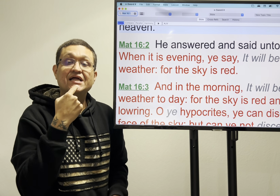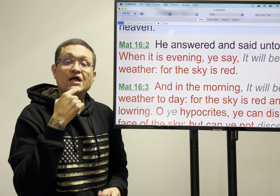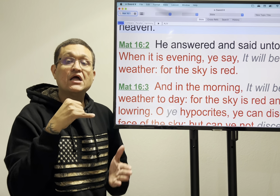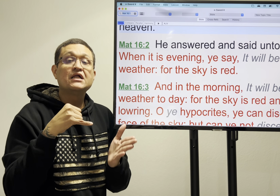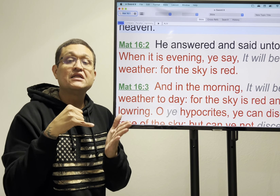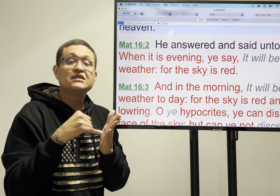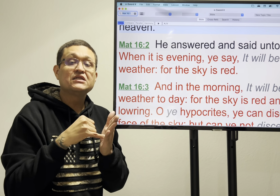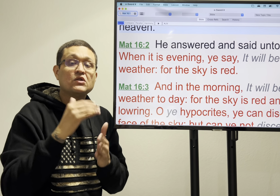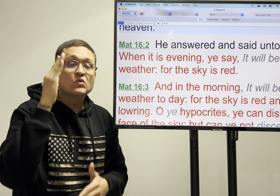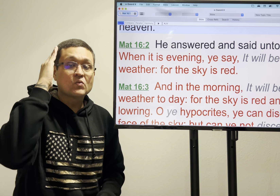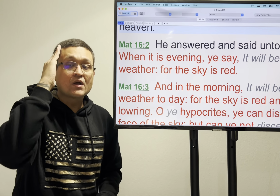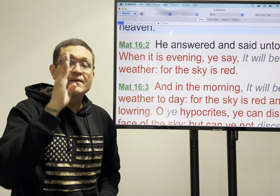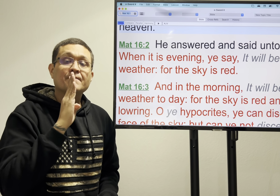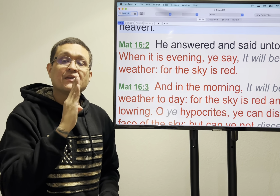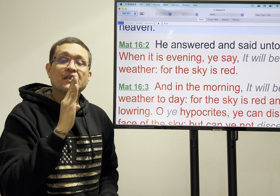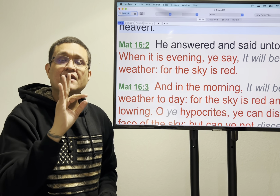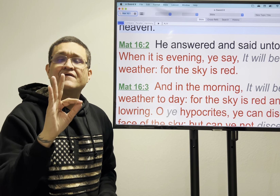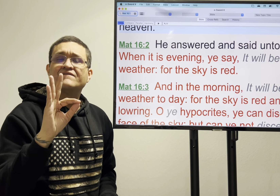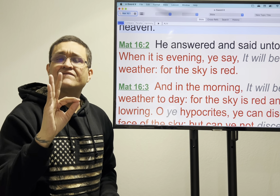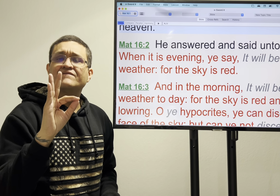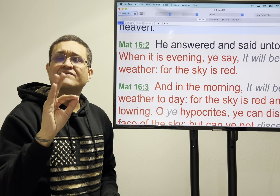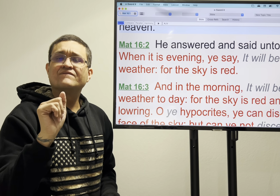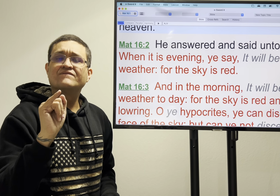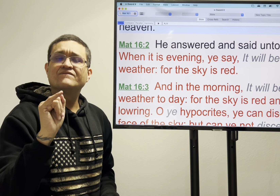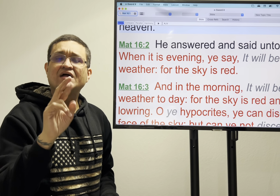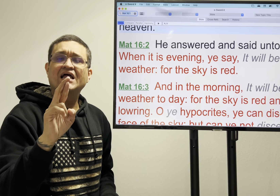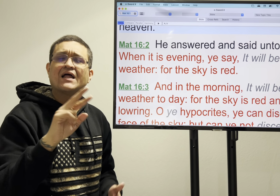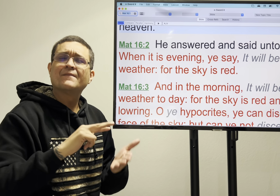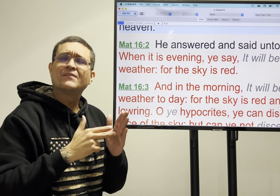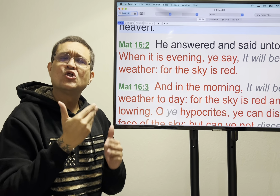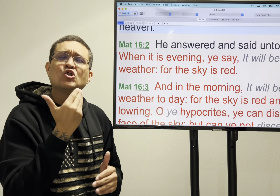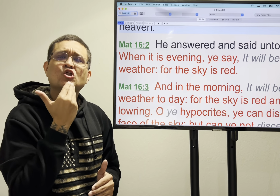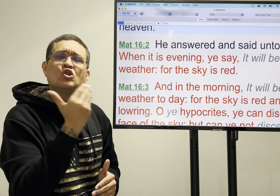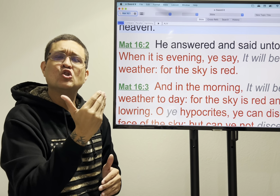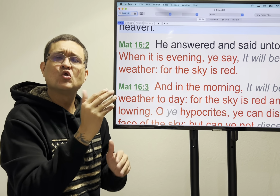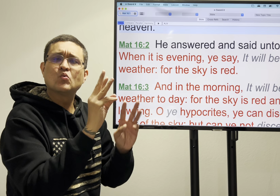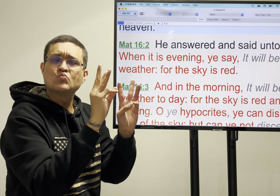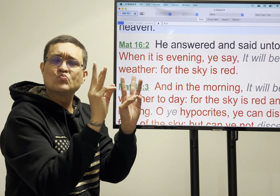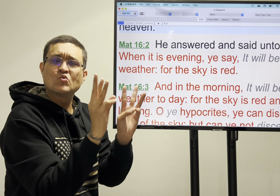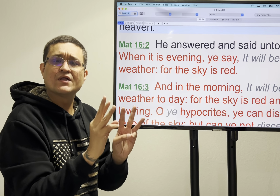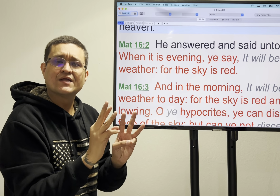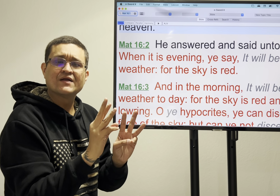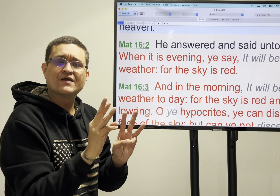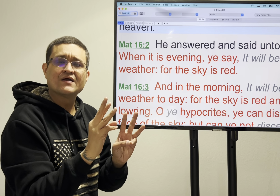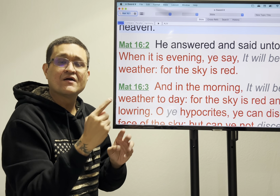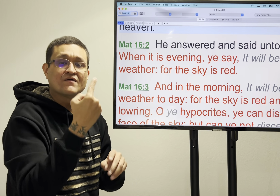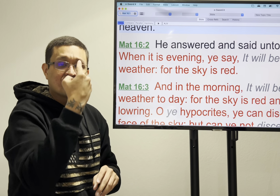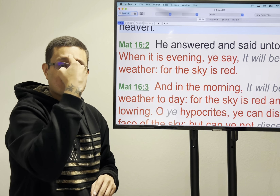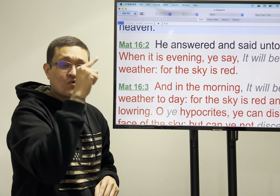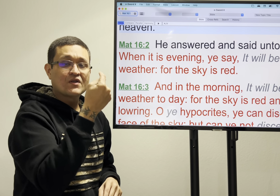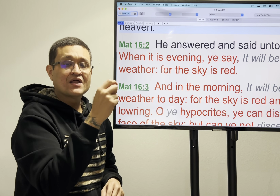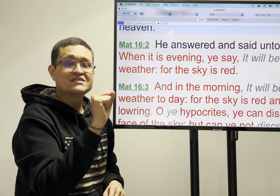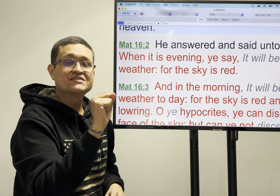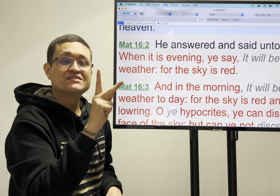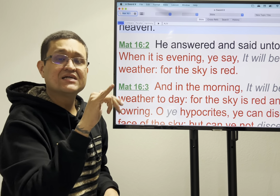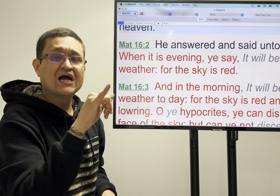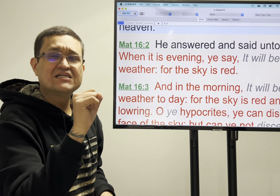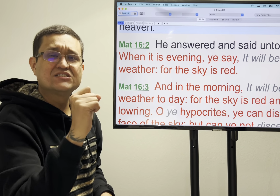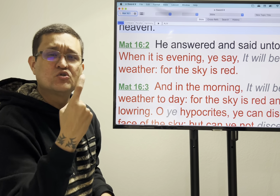you say, it will be fair, meaning good weather, for the sky